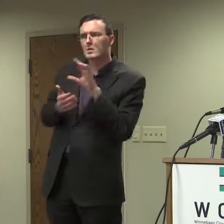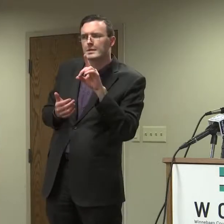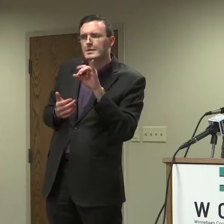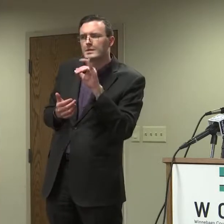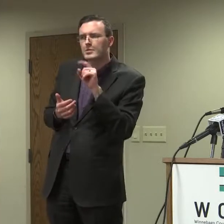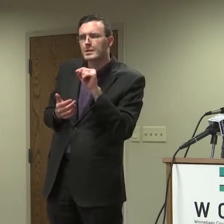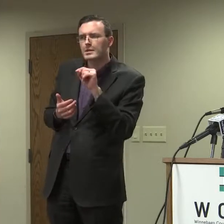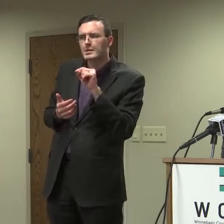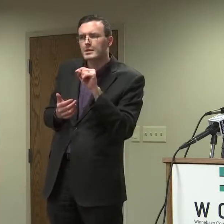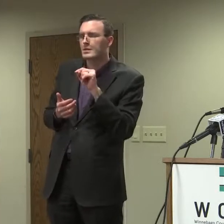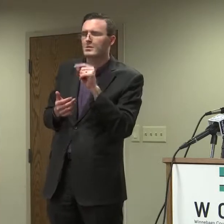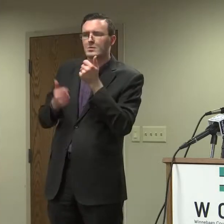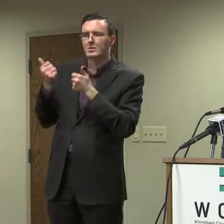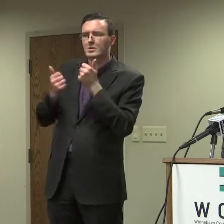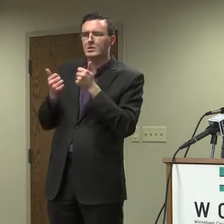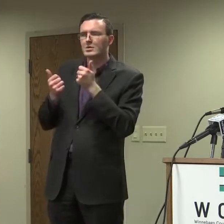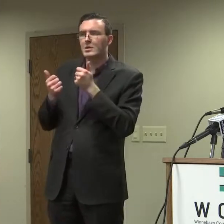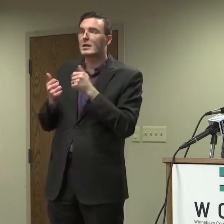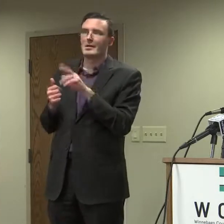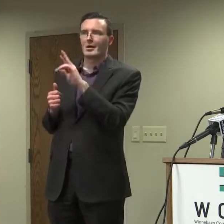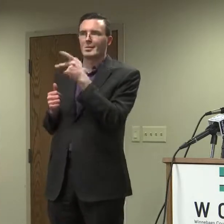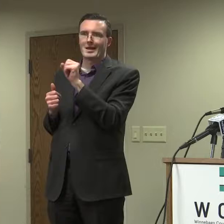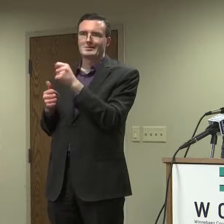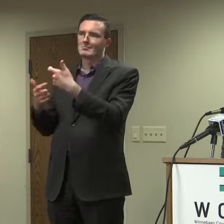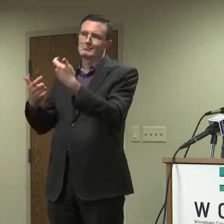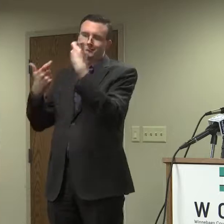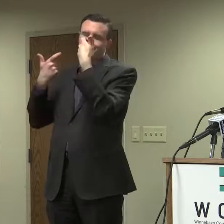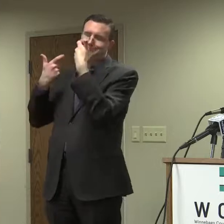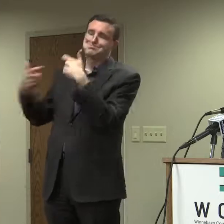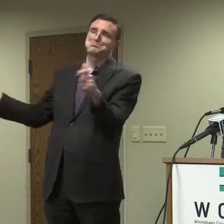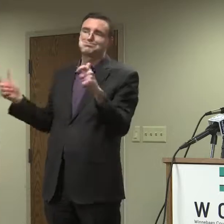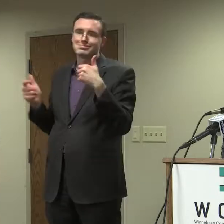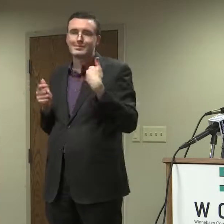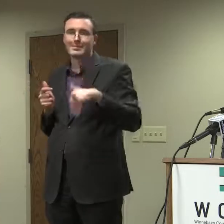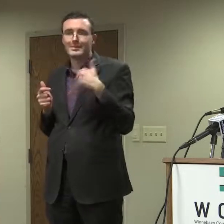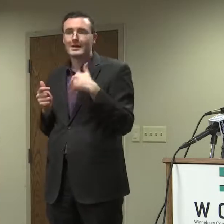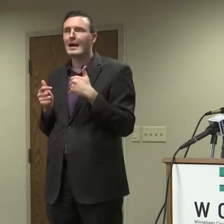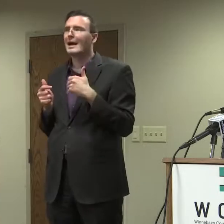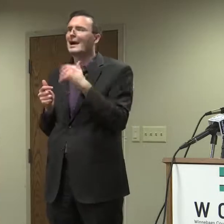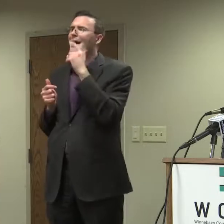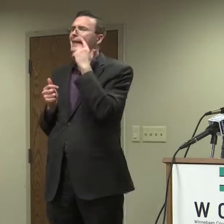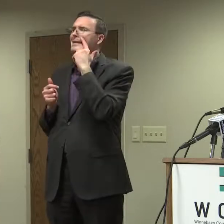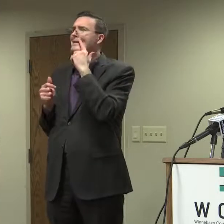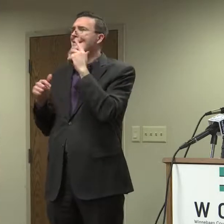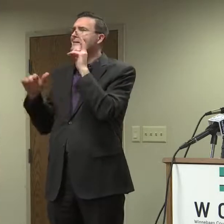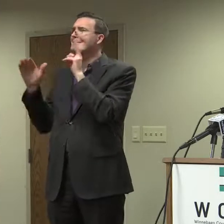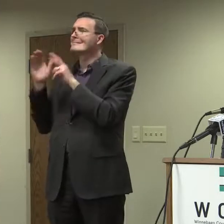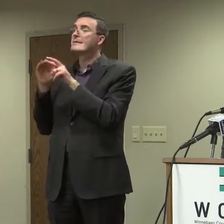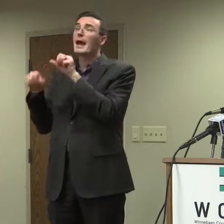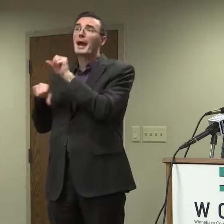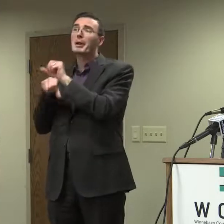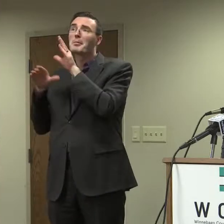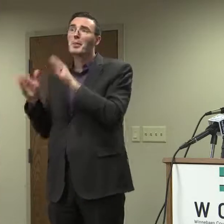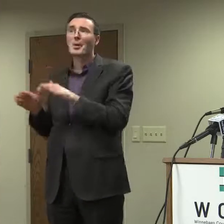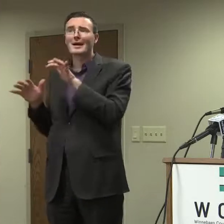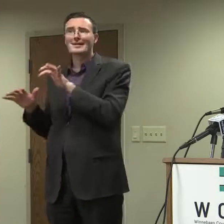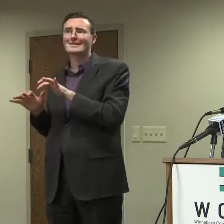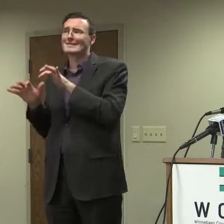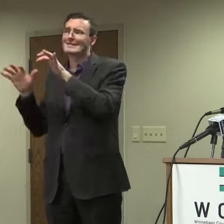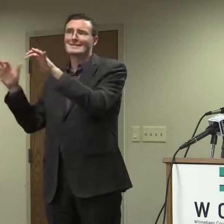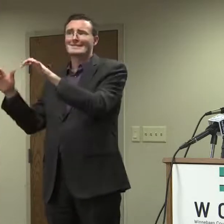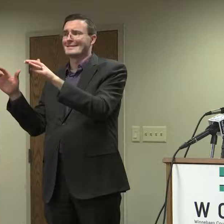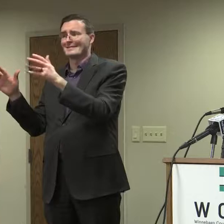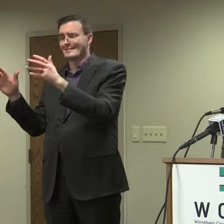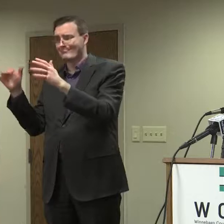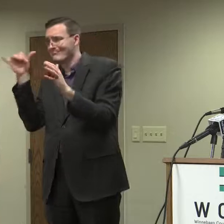RPS is going to take a while, right? You figure, I think their estimates are, in terms of employees. So South